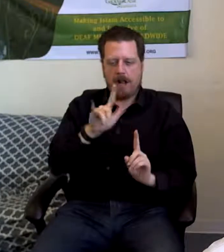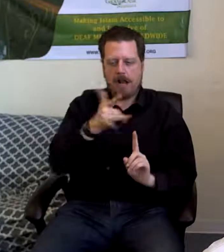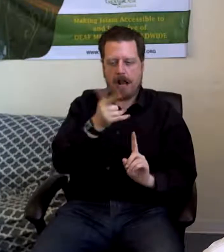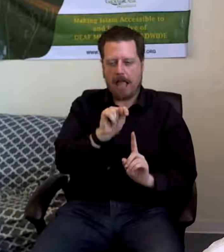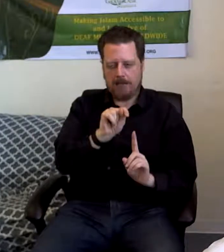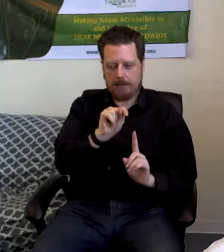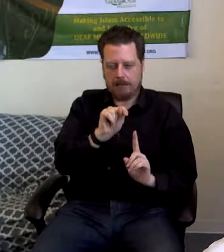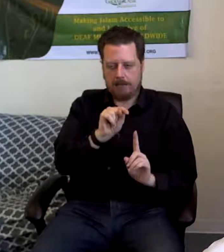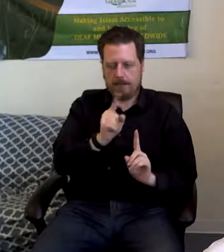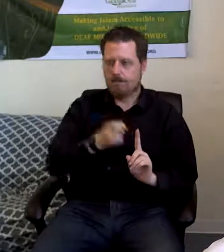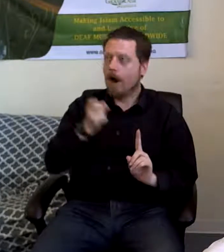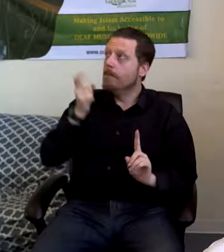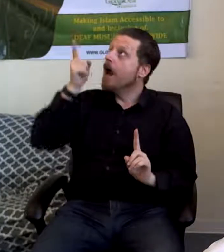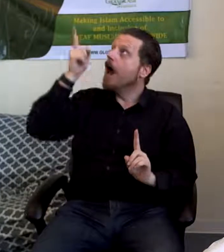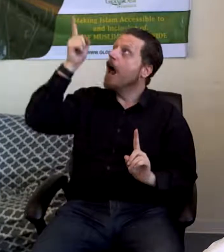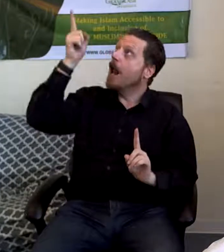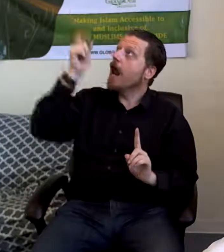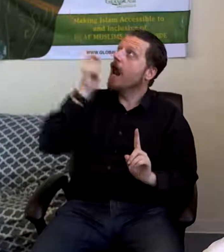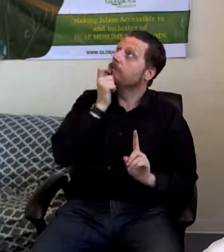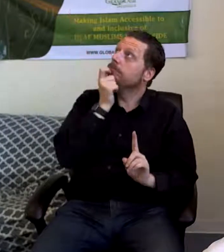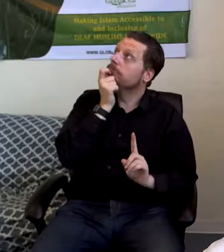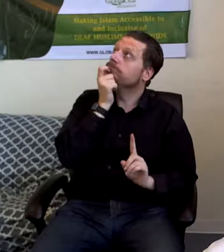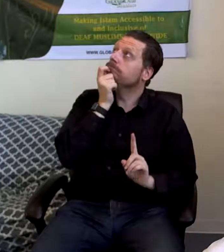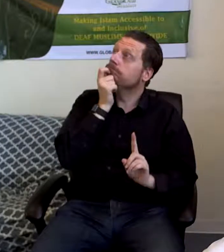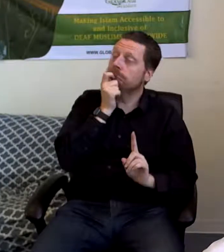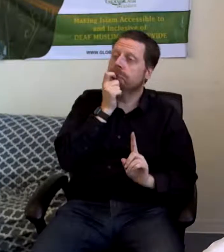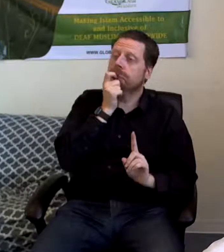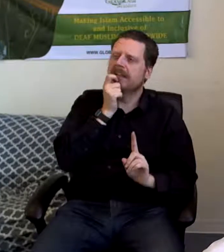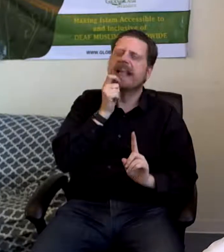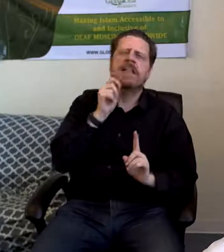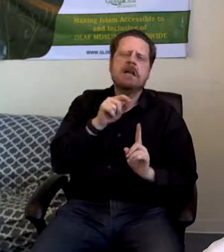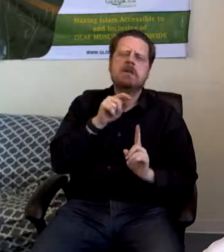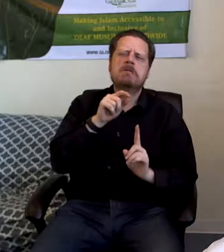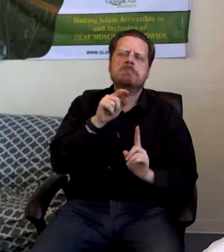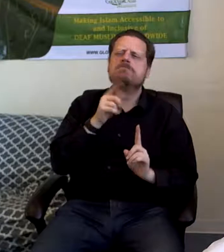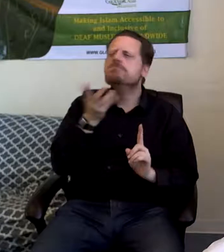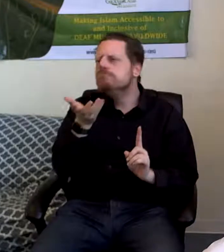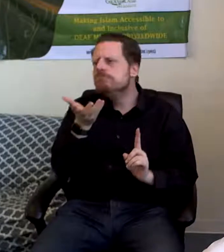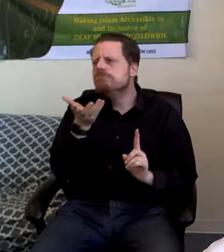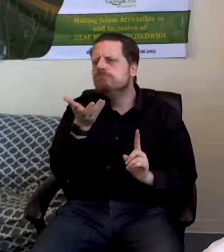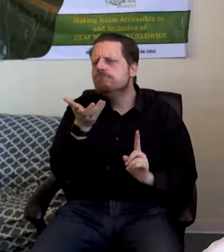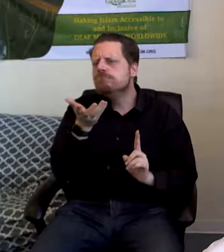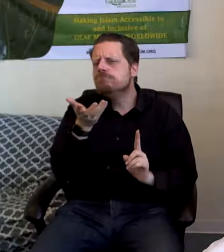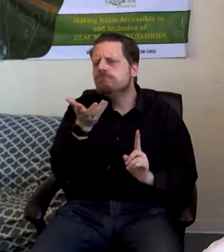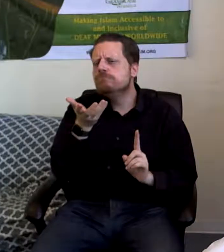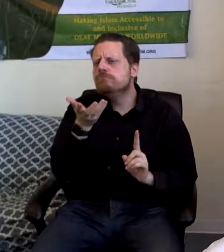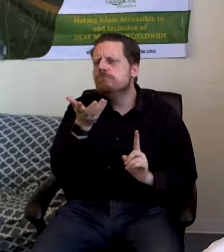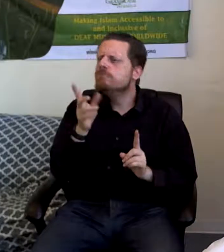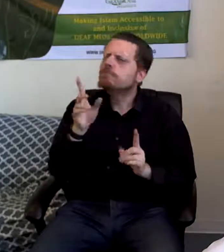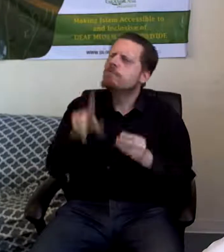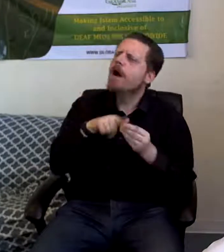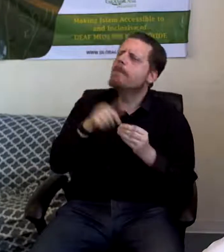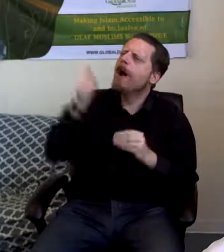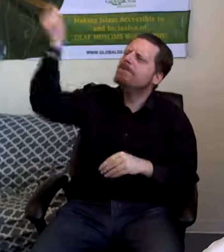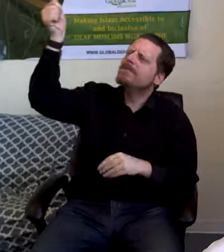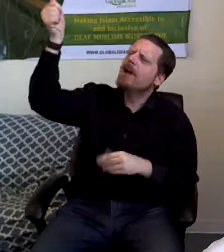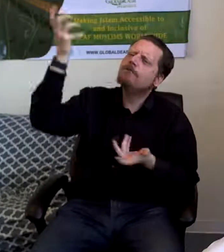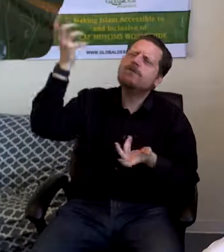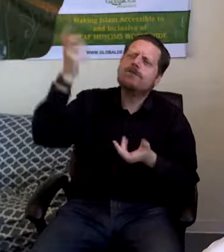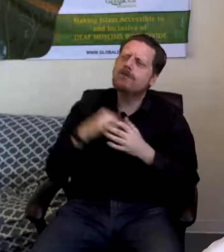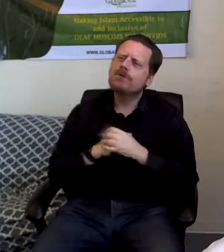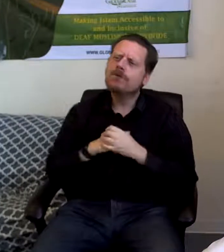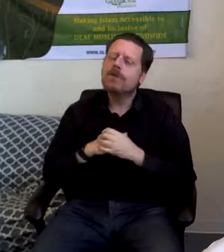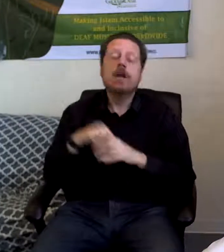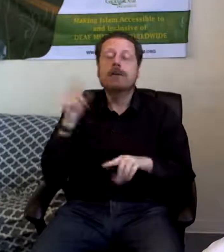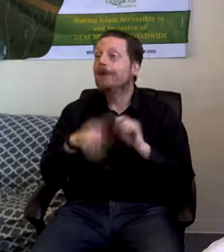that comes from Allah subhanahu wa ta'ala, then what about Allah Himself? You